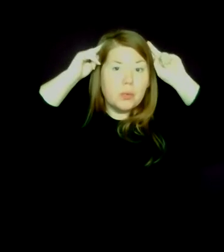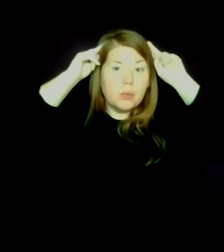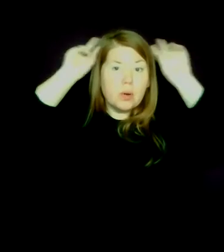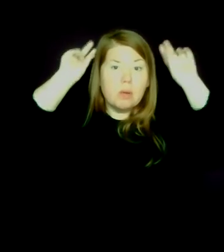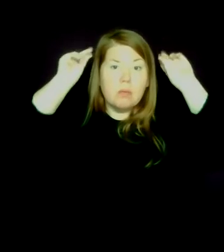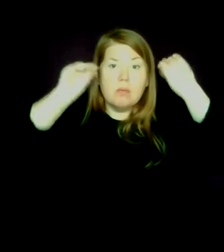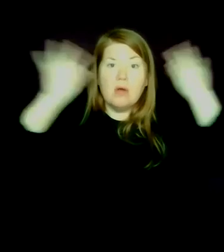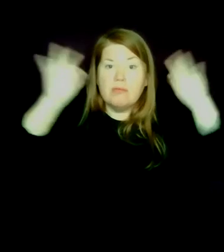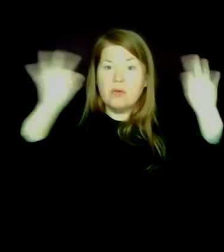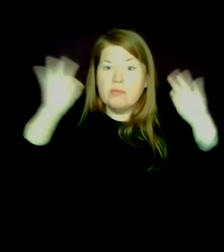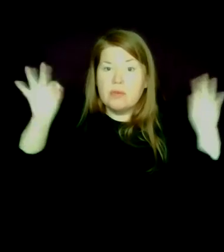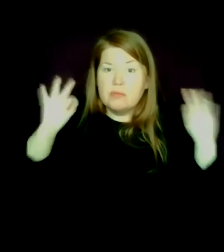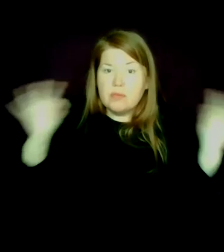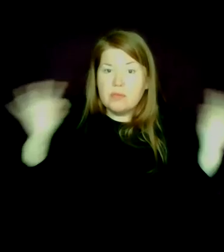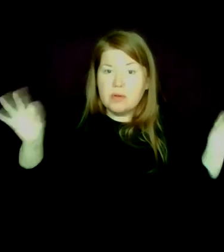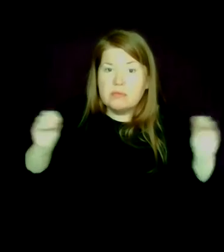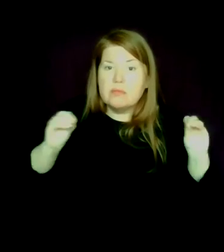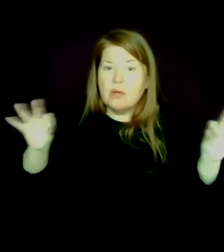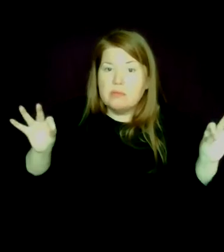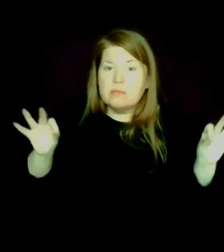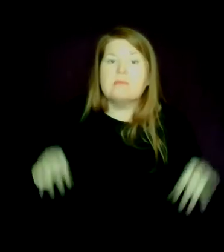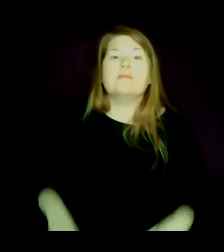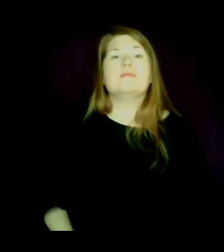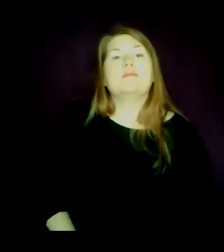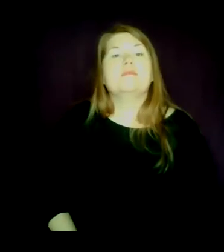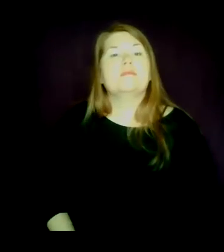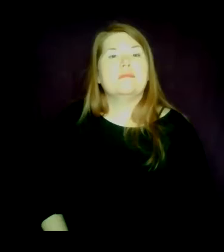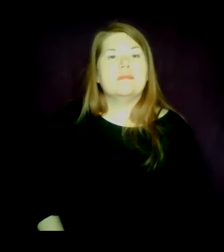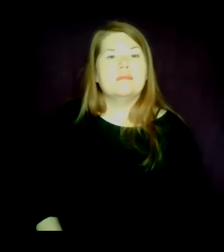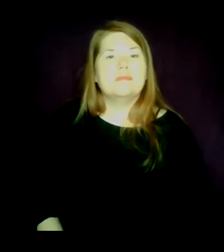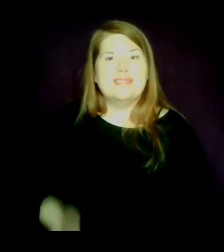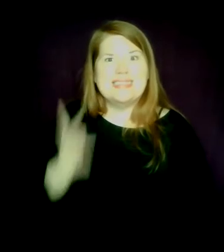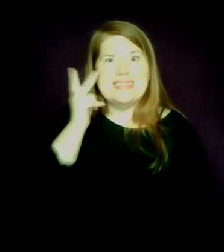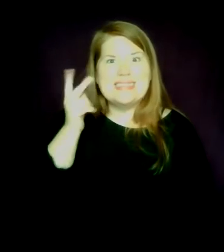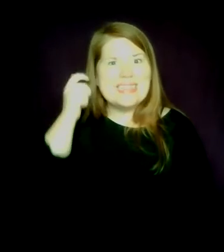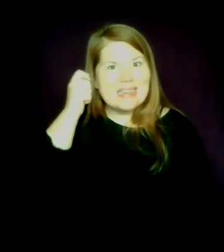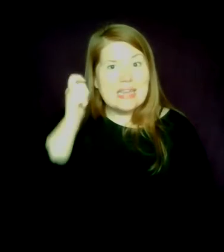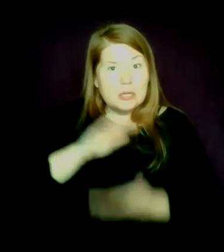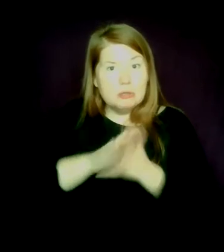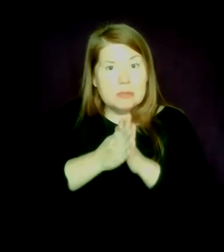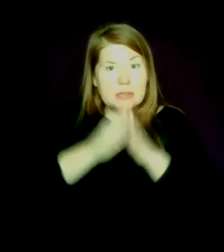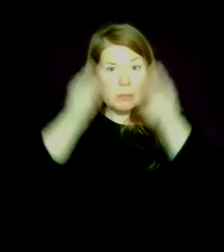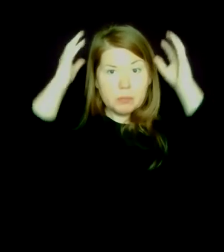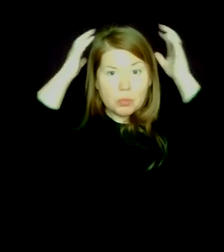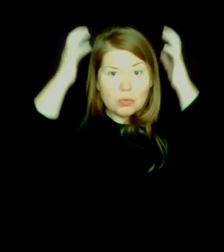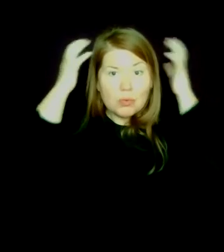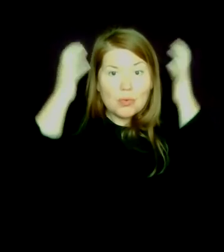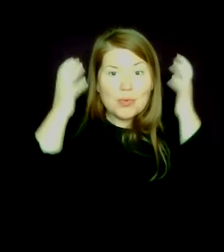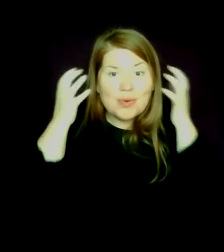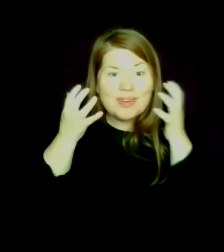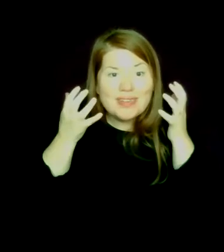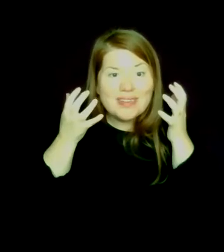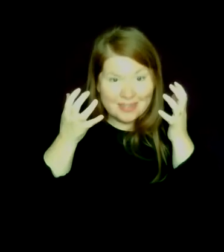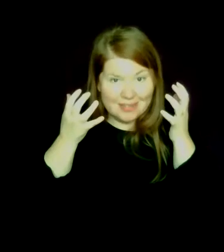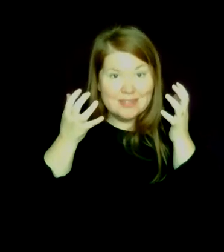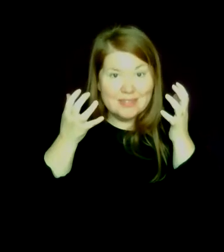hair, but all I do is put the rollers in a tray. See, her hair is getting curly now. Just putting the rollers in a tray.